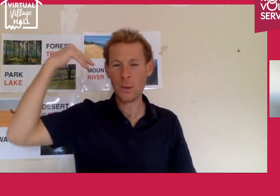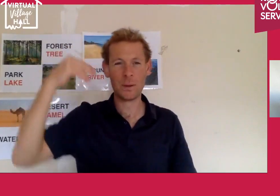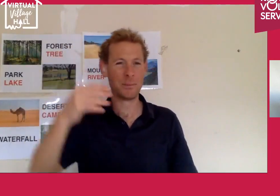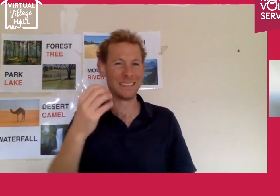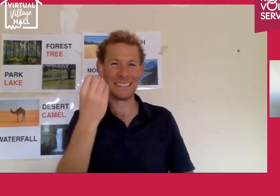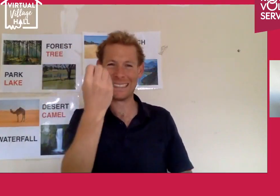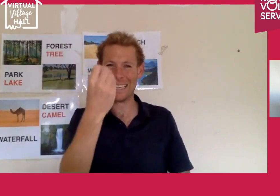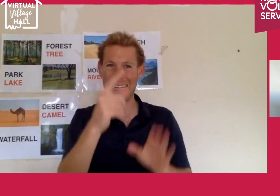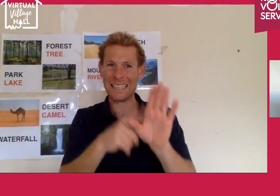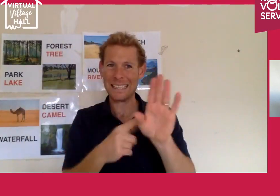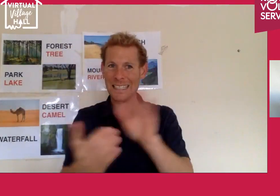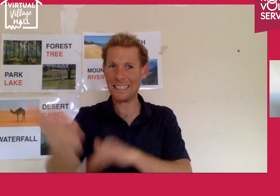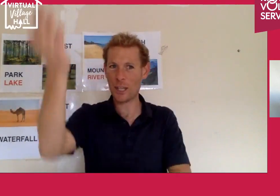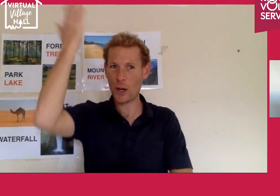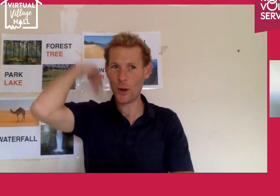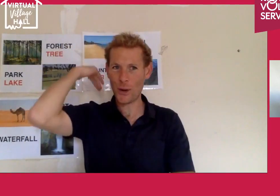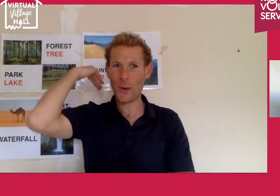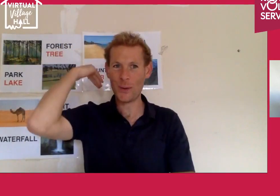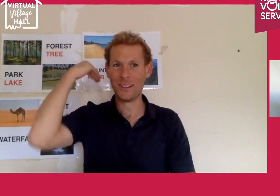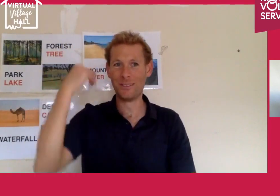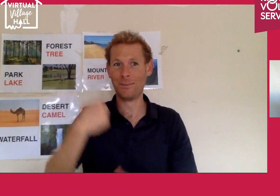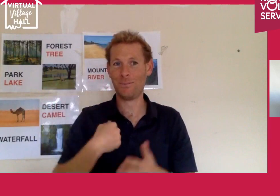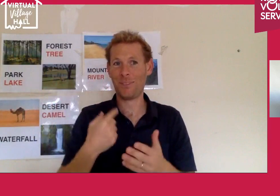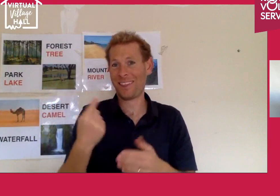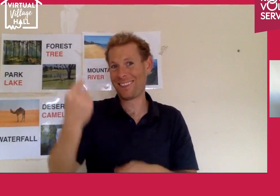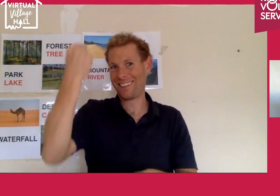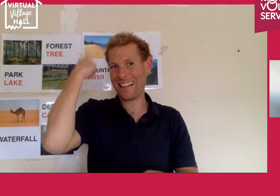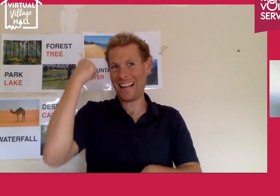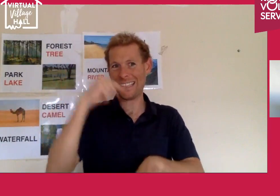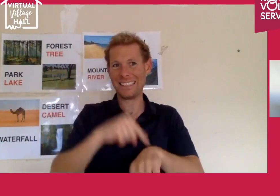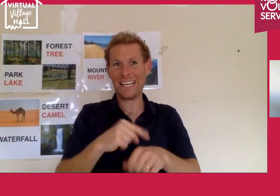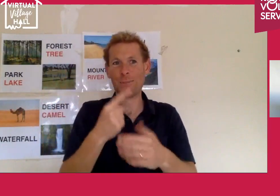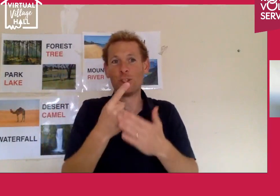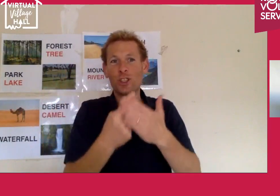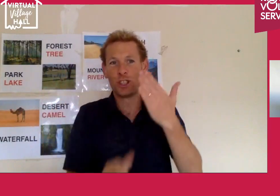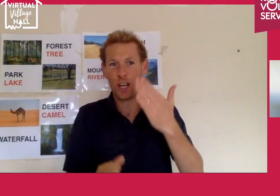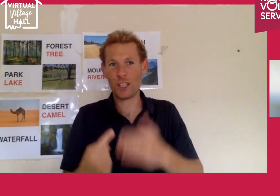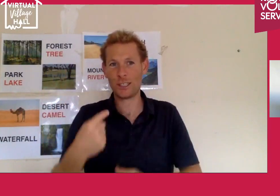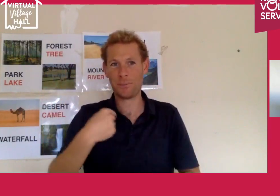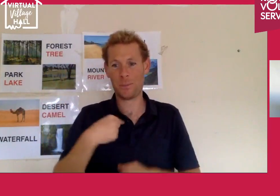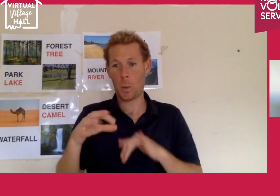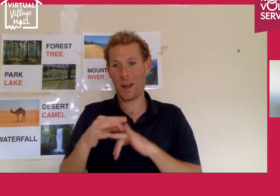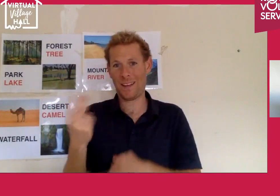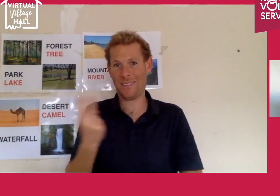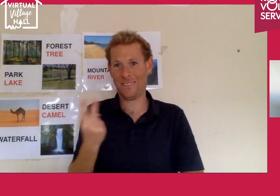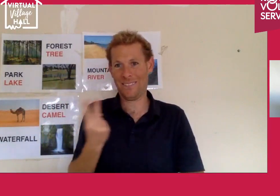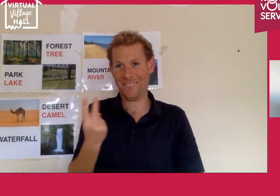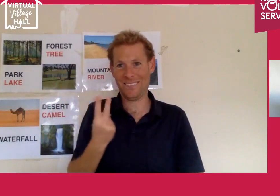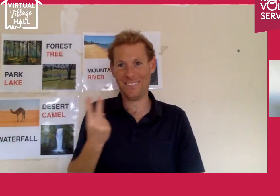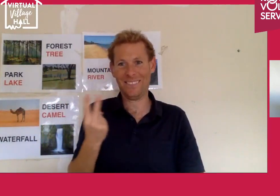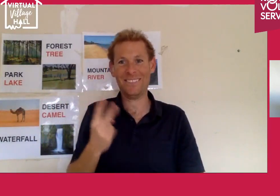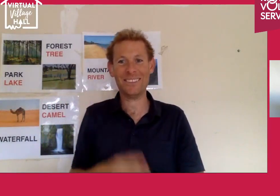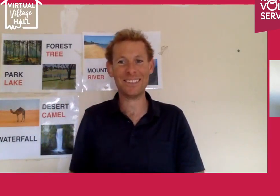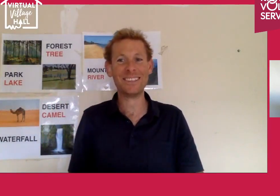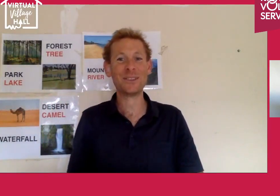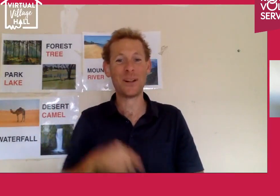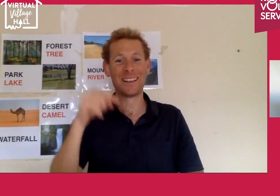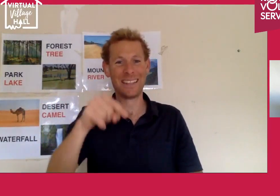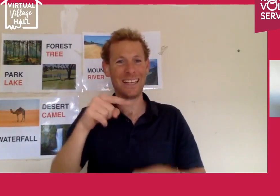down, kind of sitting in anticipation. I mean, it's been so many years since I was in the theatre, and it was just that on